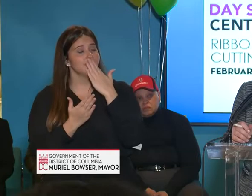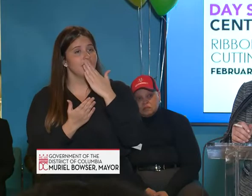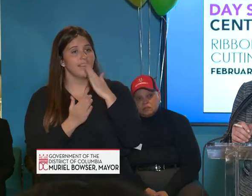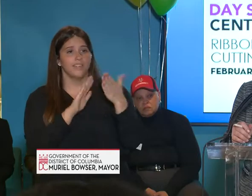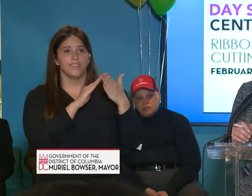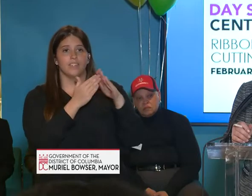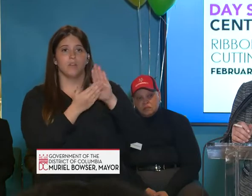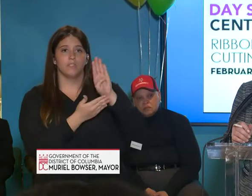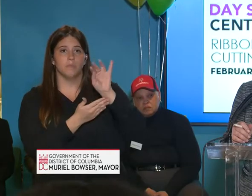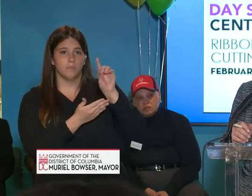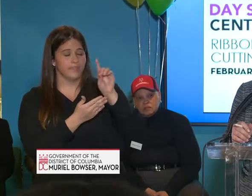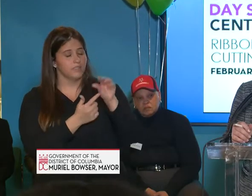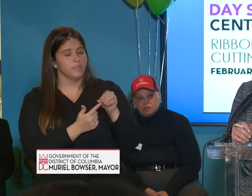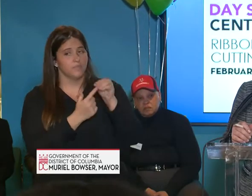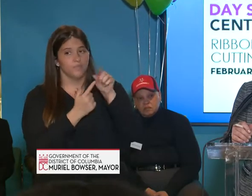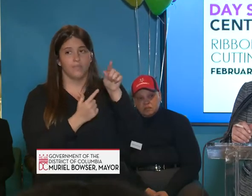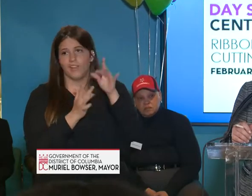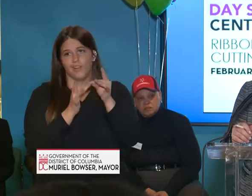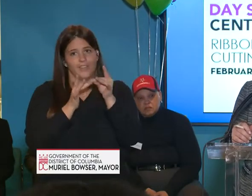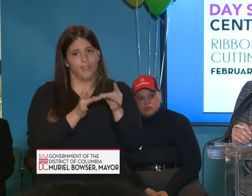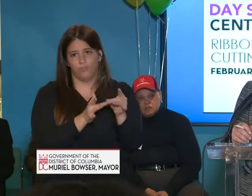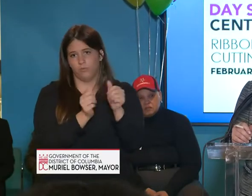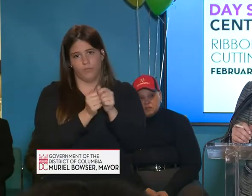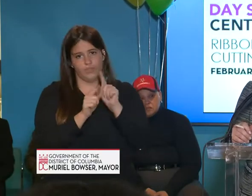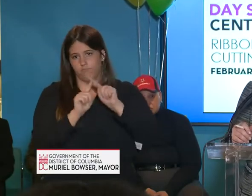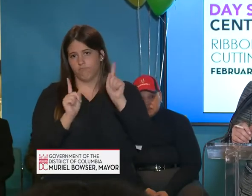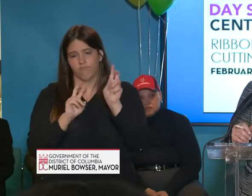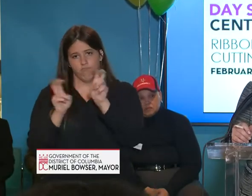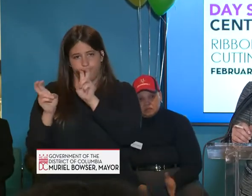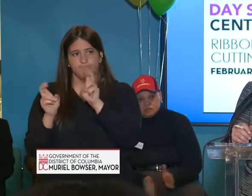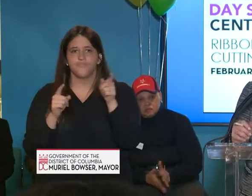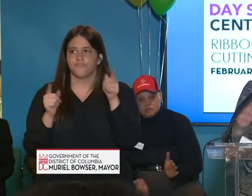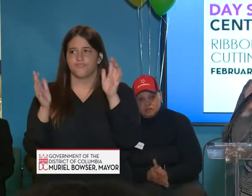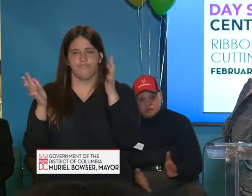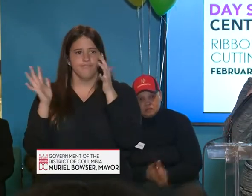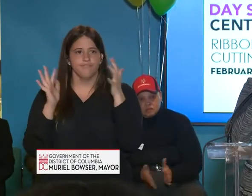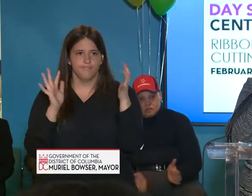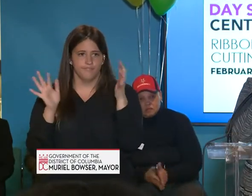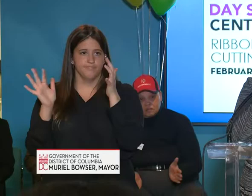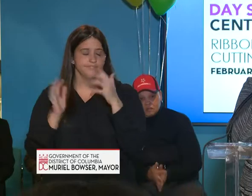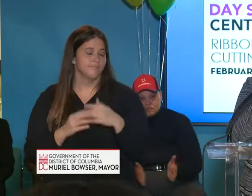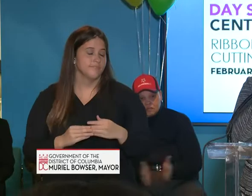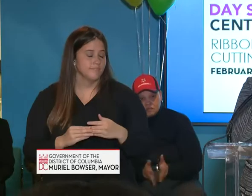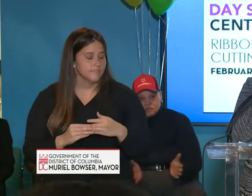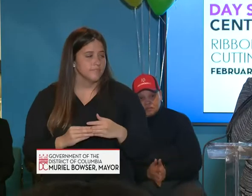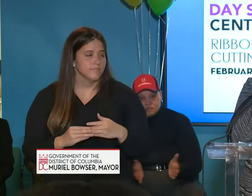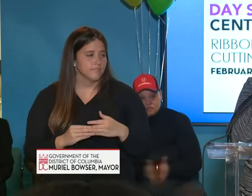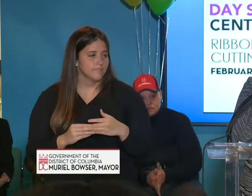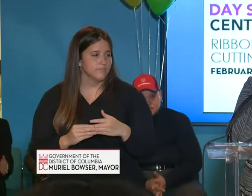Bid especially for their leadership in these issues. Yeah.